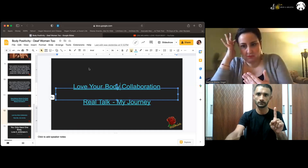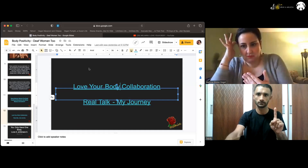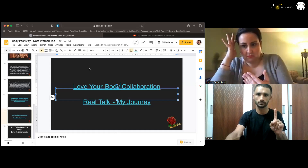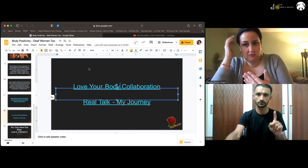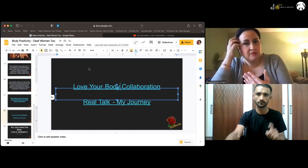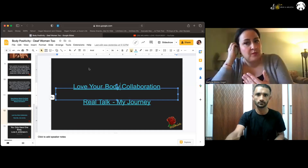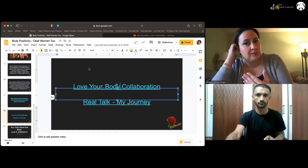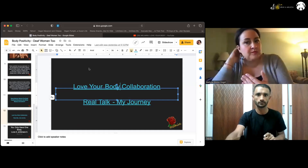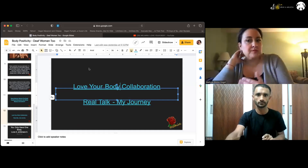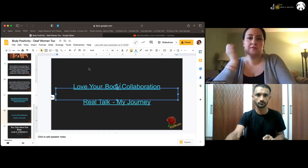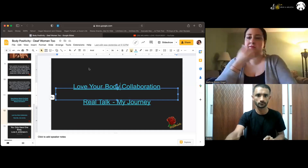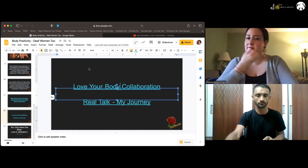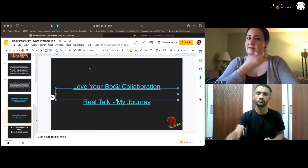we go ahead?